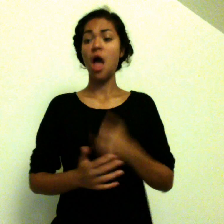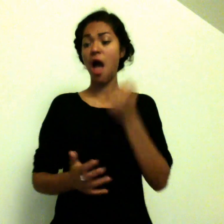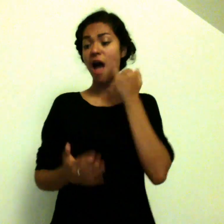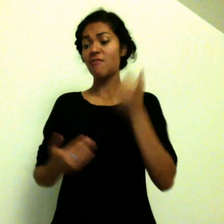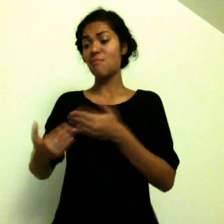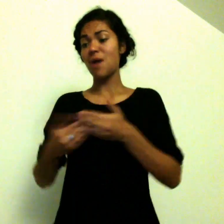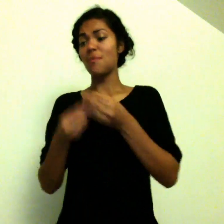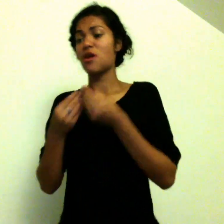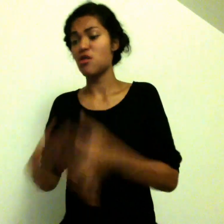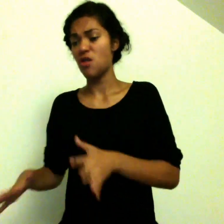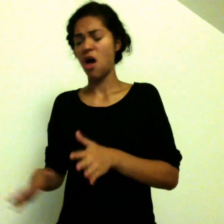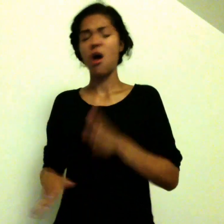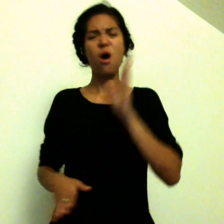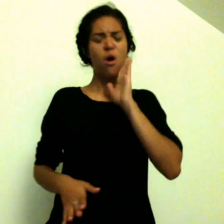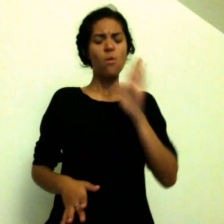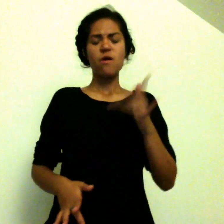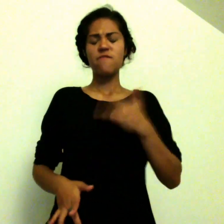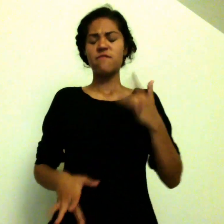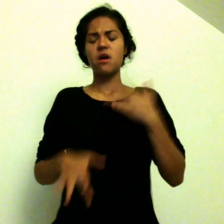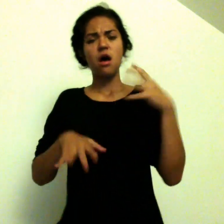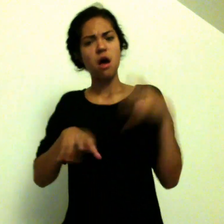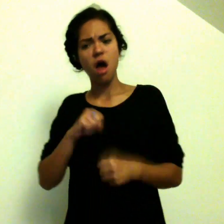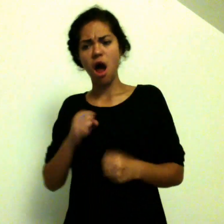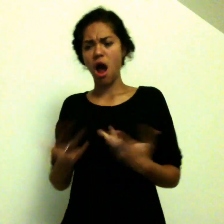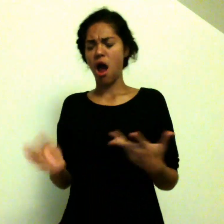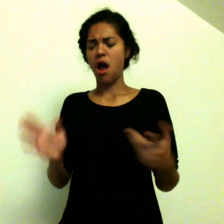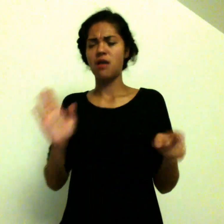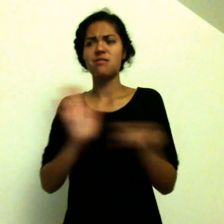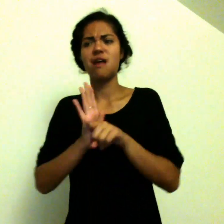of life, one's faith in figures breaks down hopelessly.